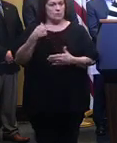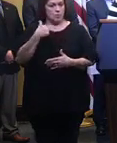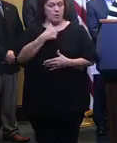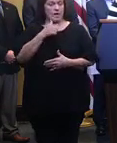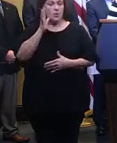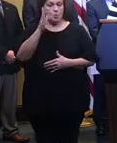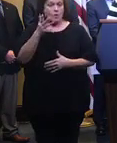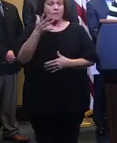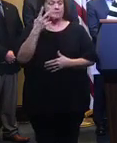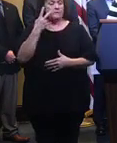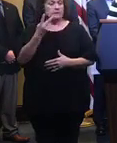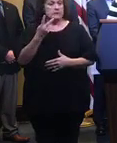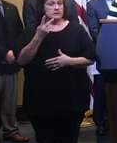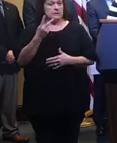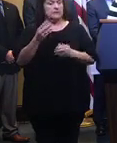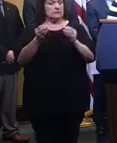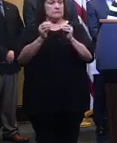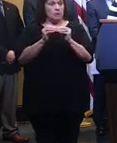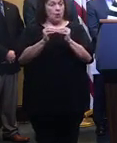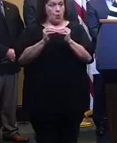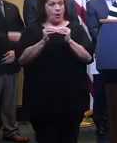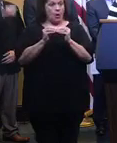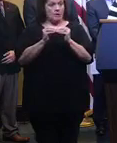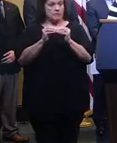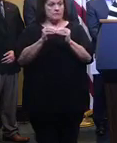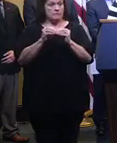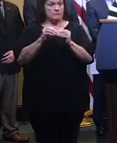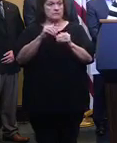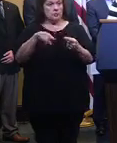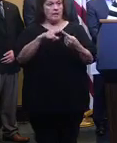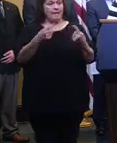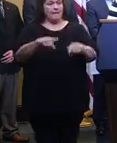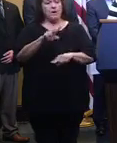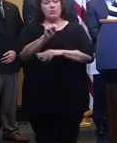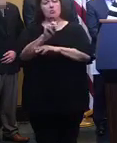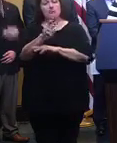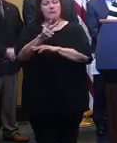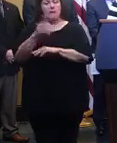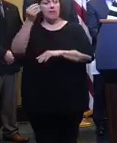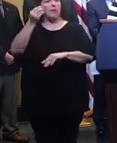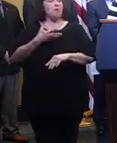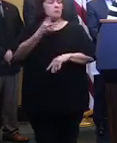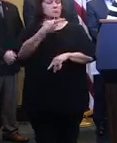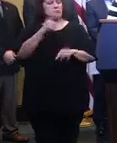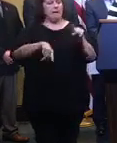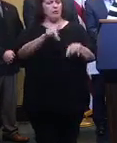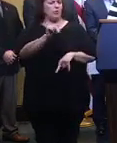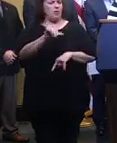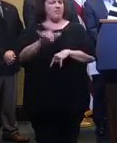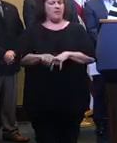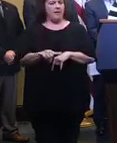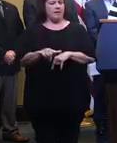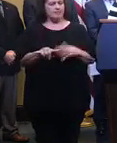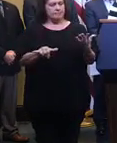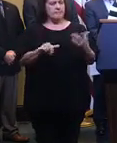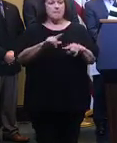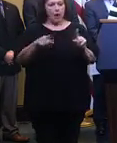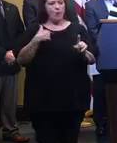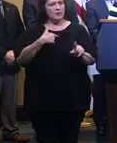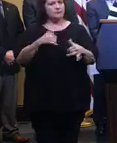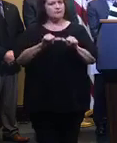November. But we were told it couldn't happen. But again, doing the work, we're getting results.